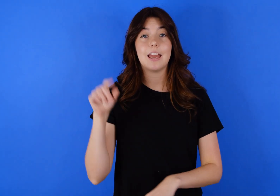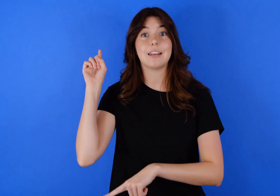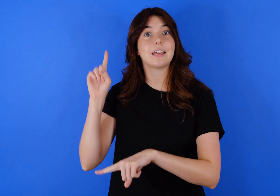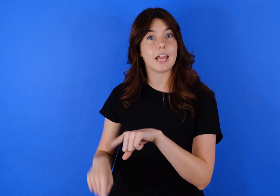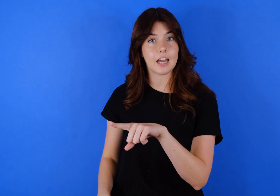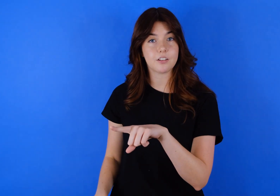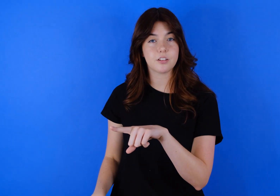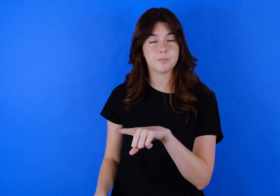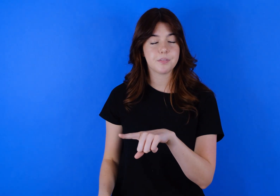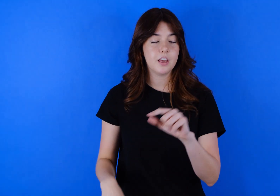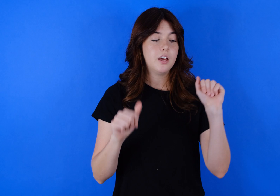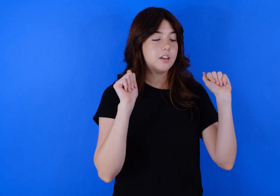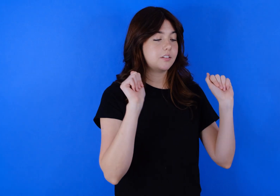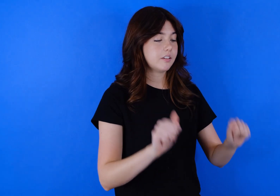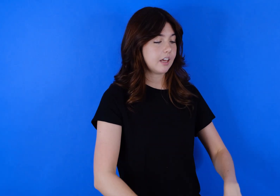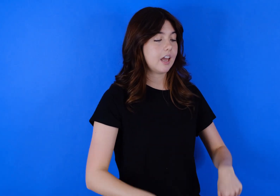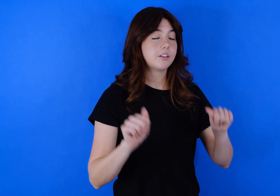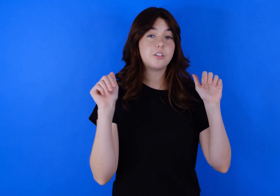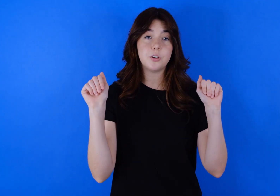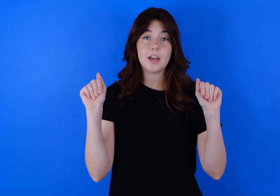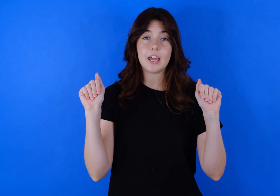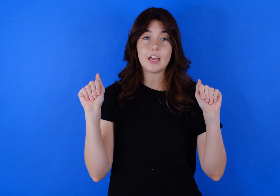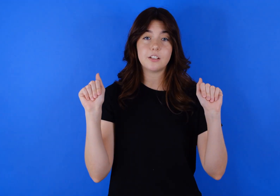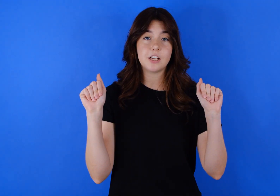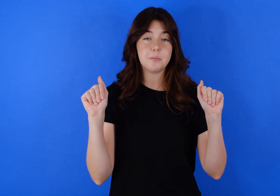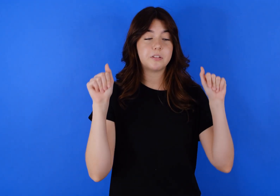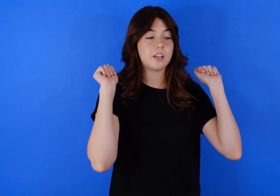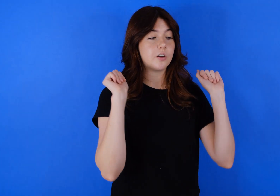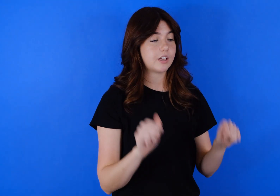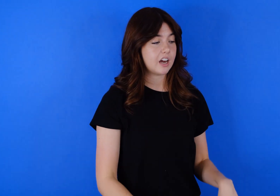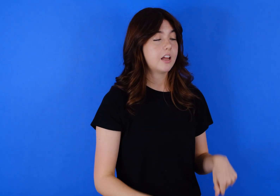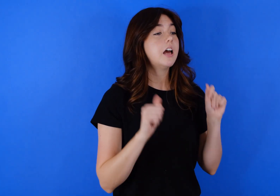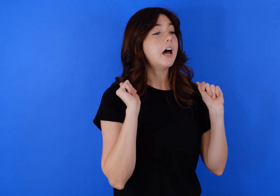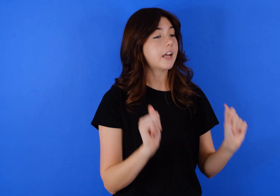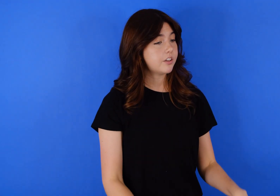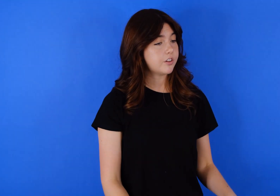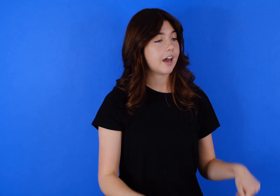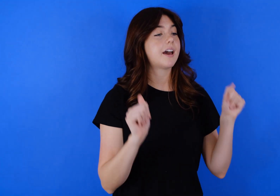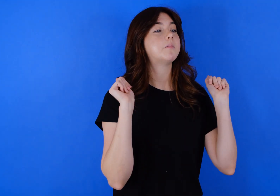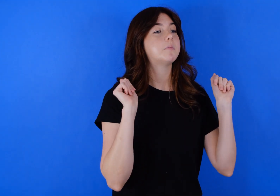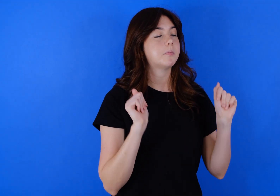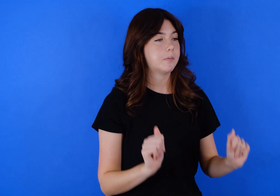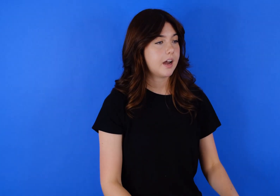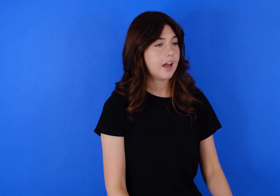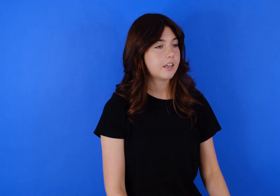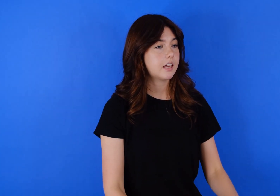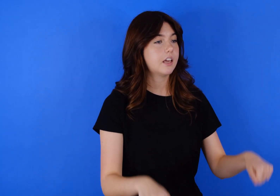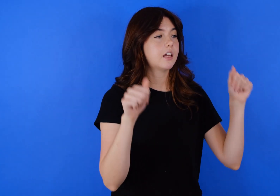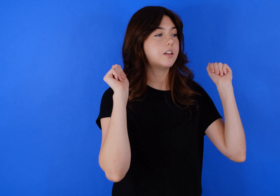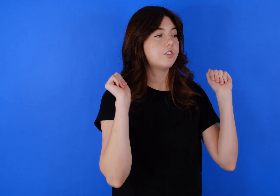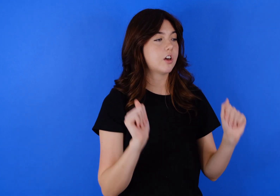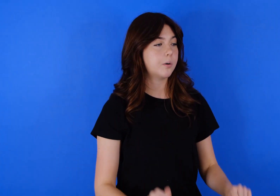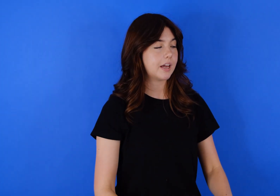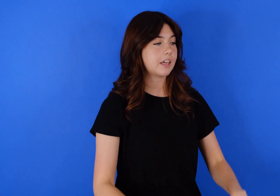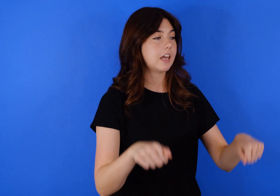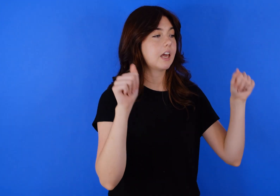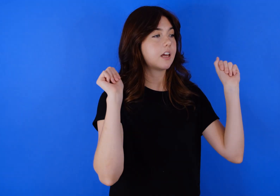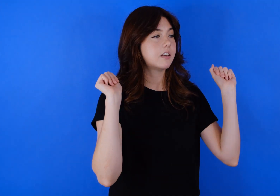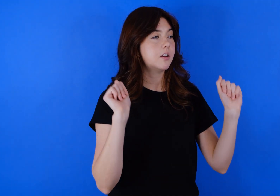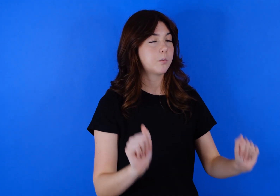and can't. This is can, it's 2 A hand shapes and they go down. I can do that. I can ride a